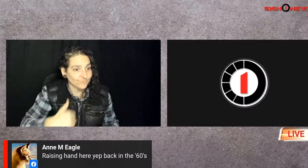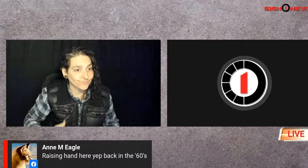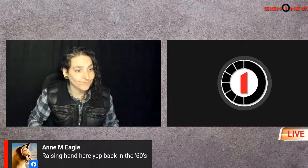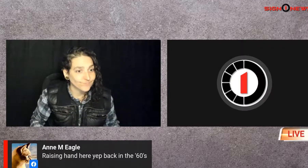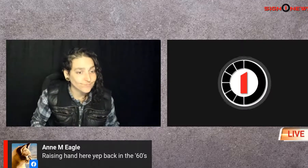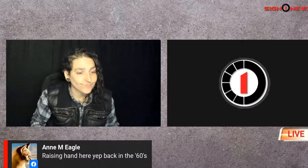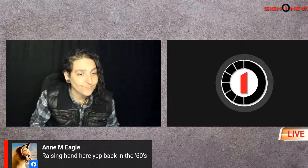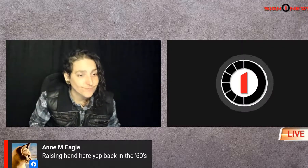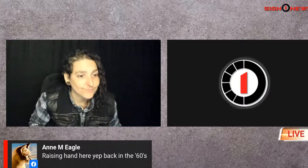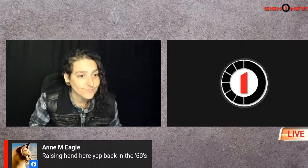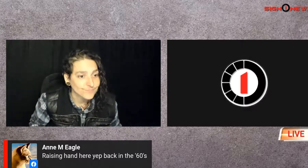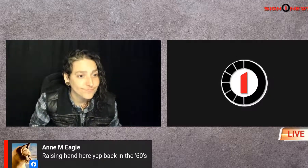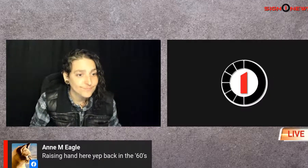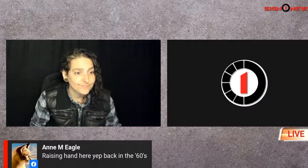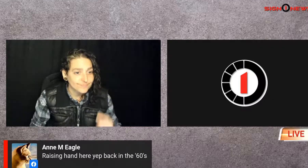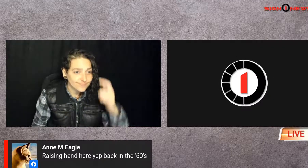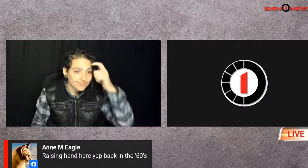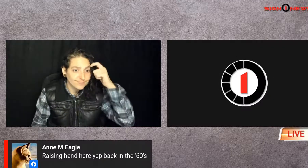Go ahead, you want to share?